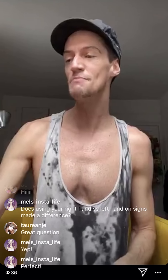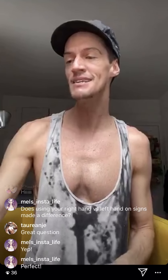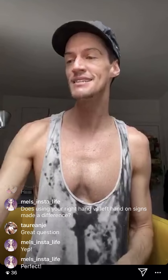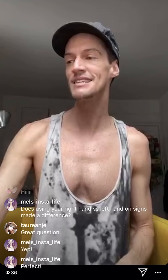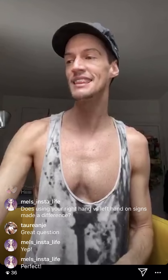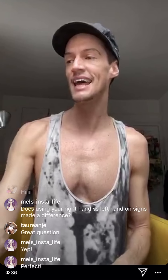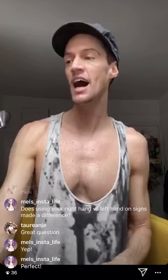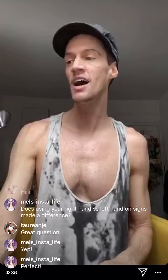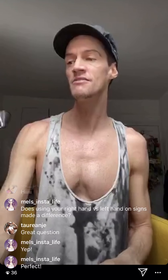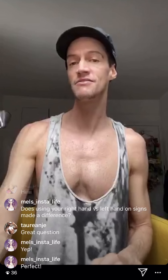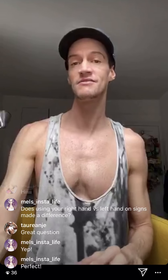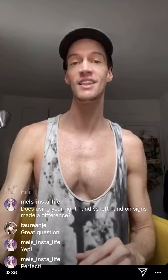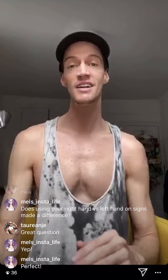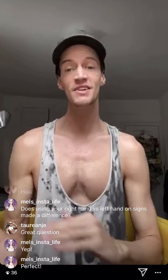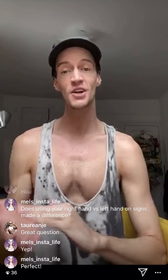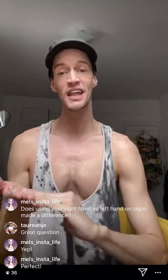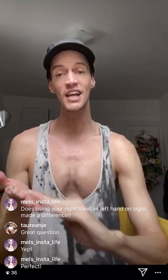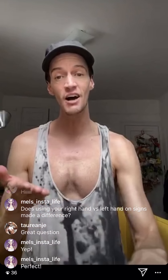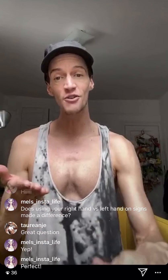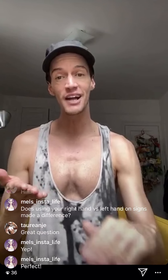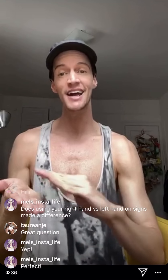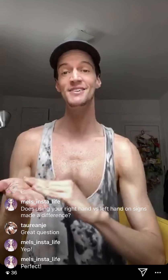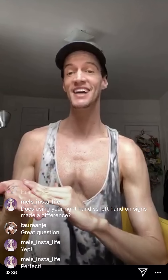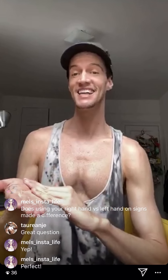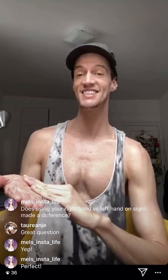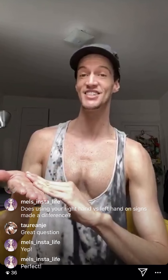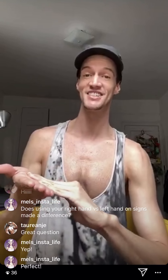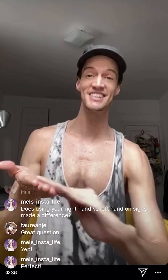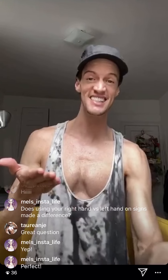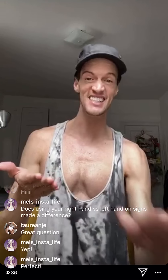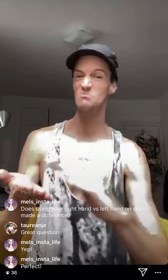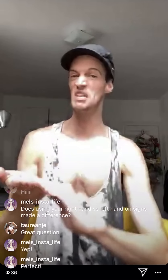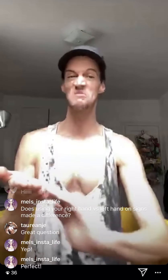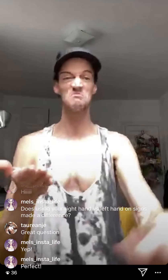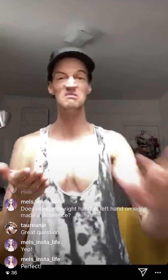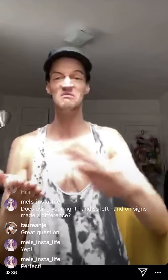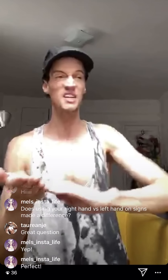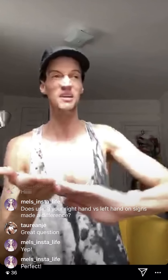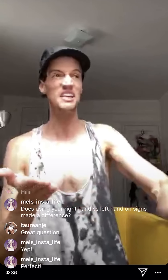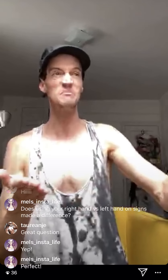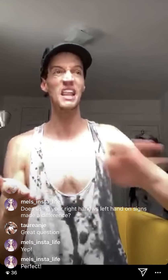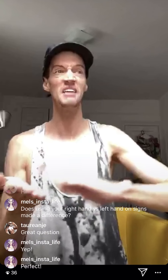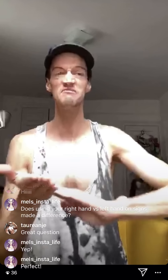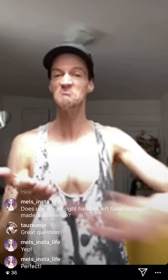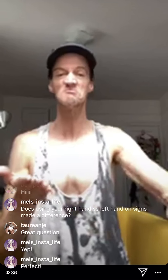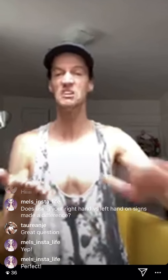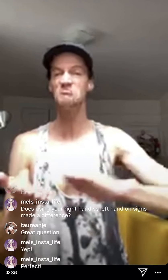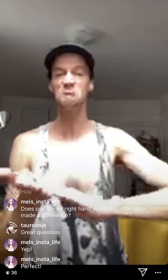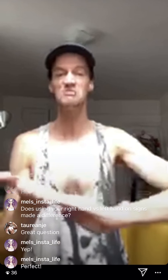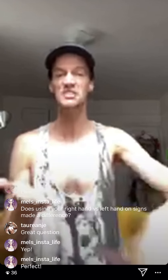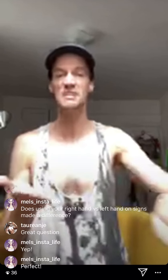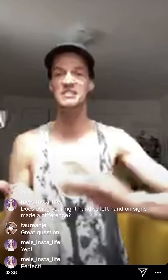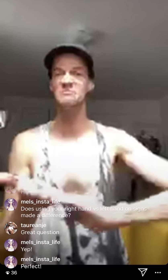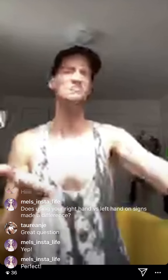Dismiss, lay off. A lot of us are laid off right now, and it's just to dismiss. I don't want that in my life. Nope. Dismissed.